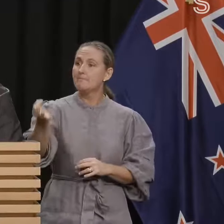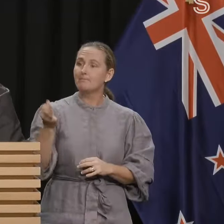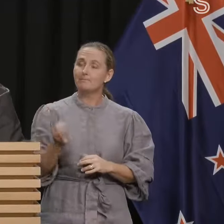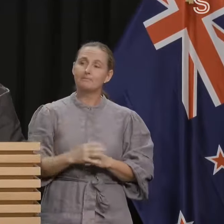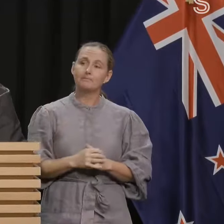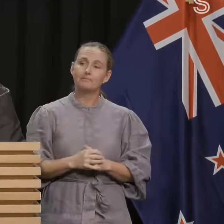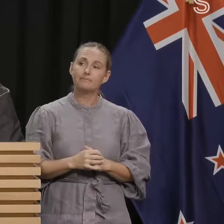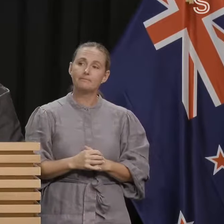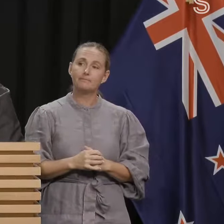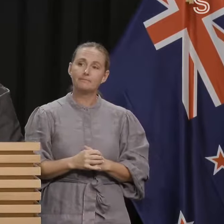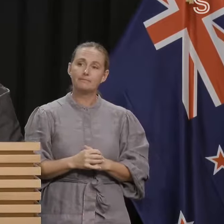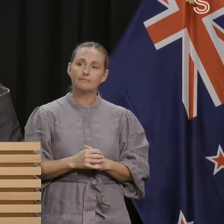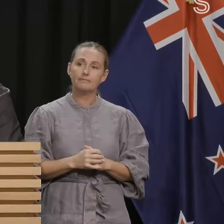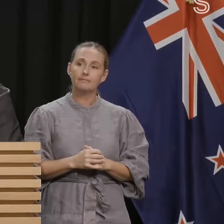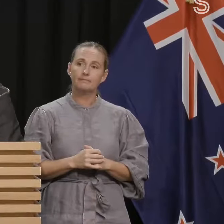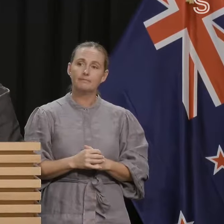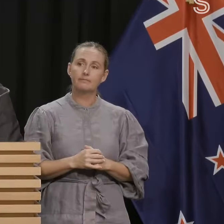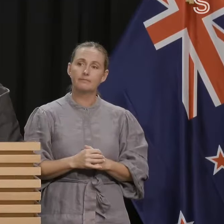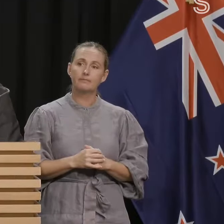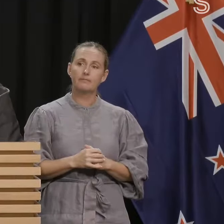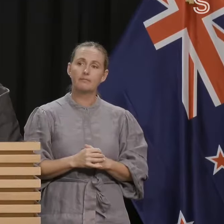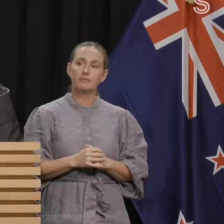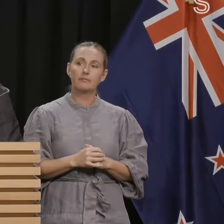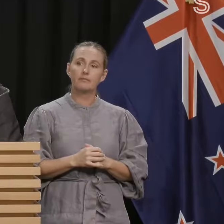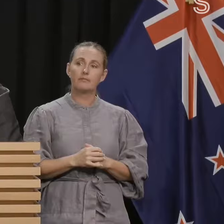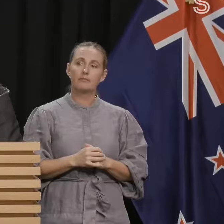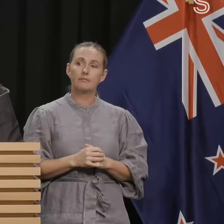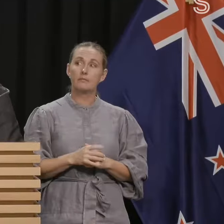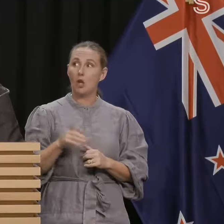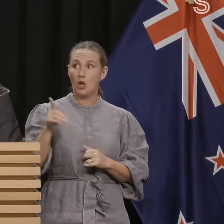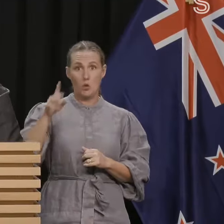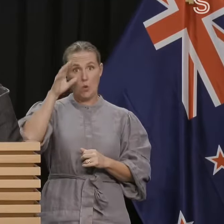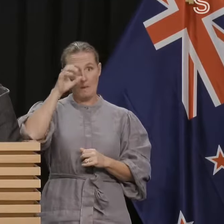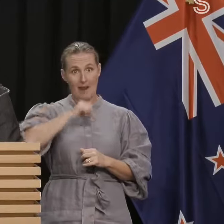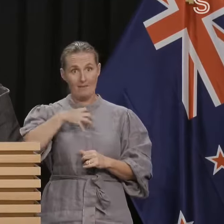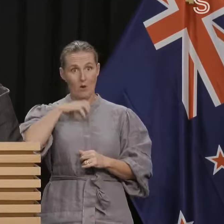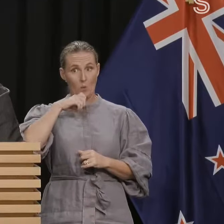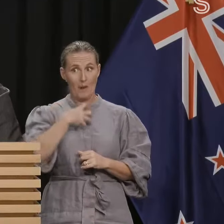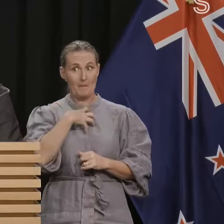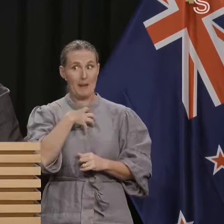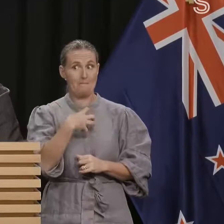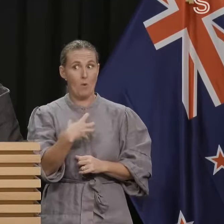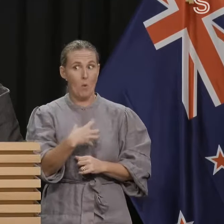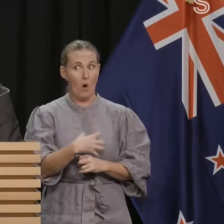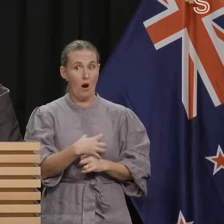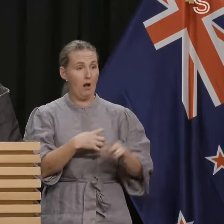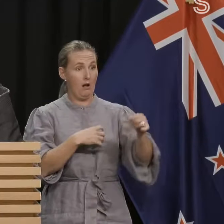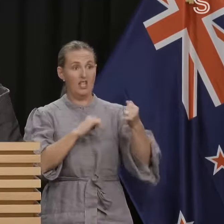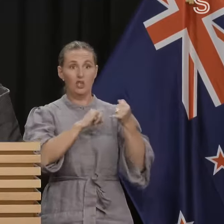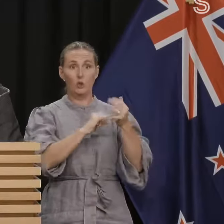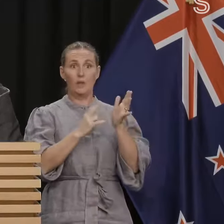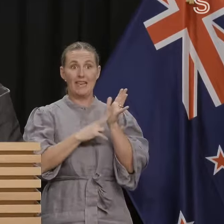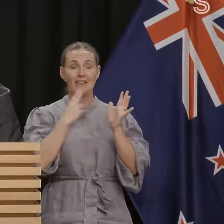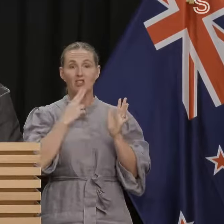any reason to believe that there will be more? Has he given you any assurances that this was it?